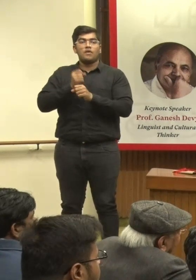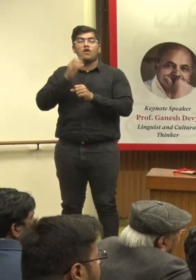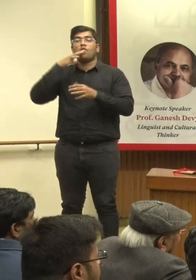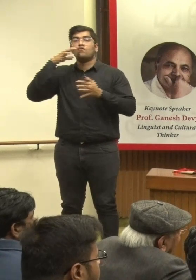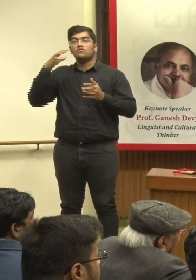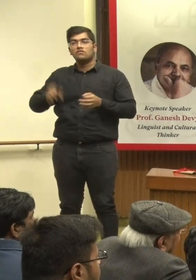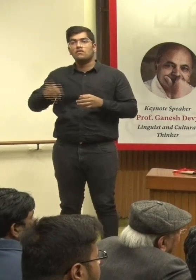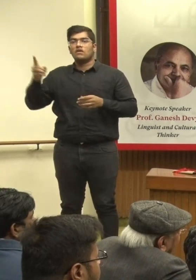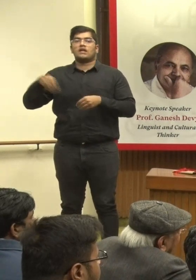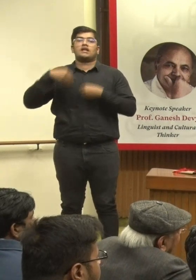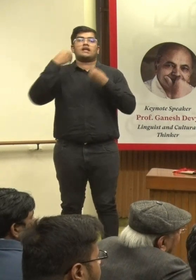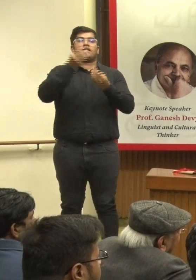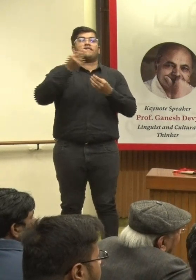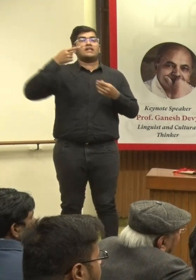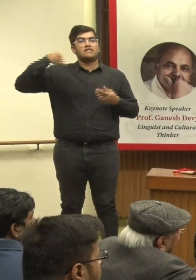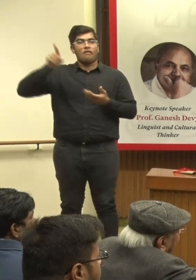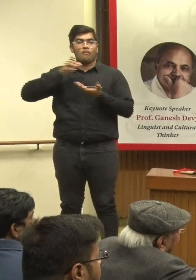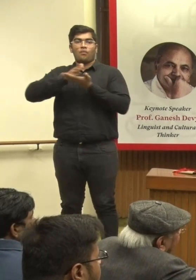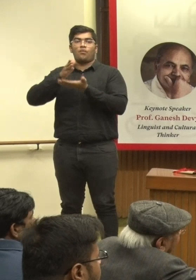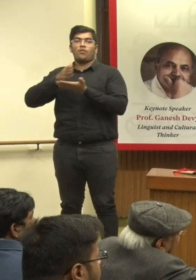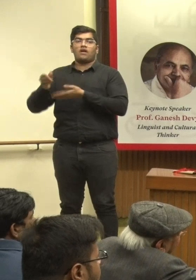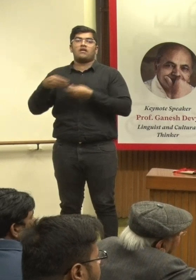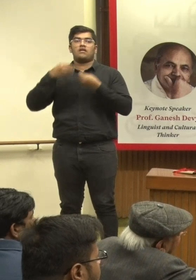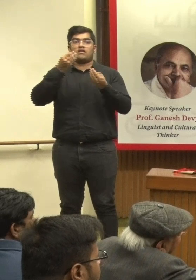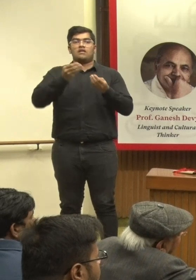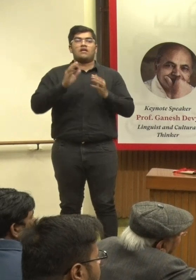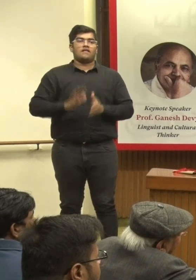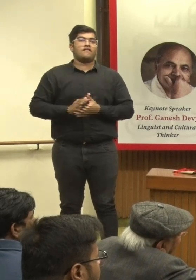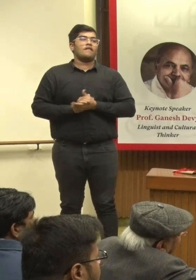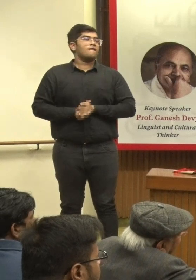gives some irrigation as irrigation to them.